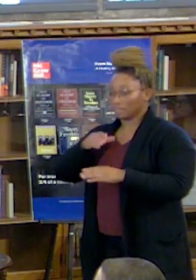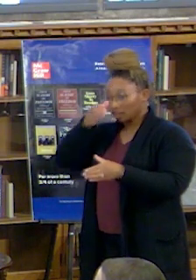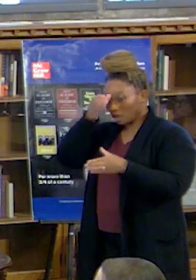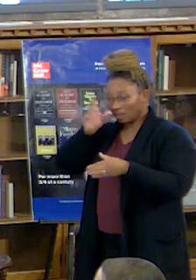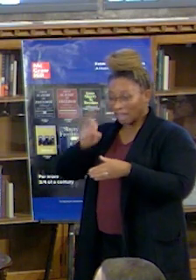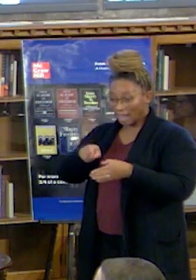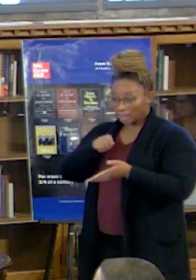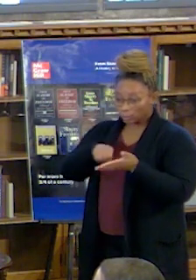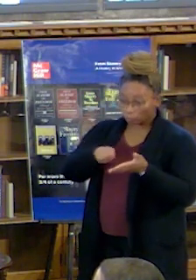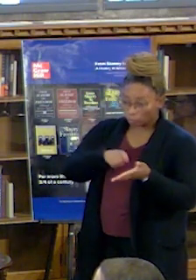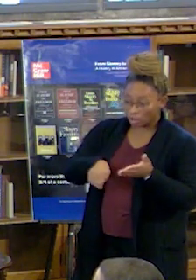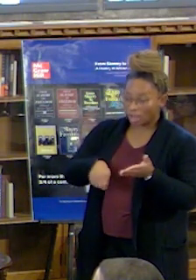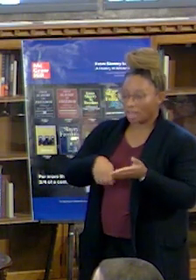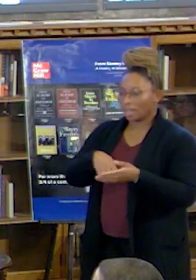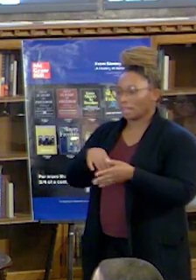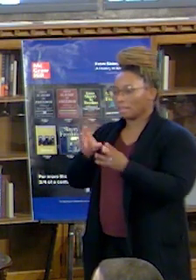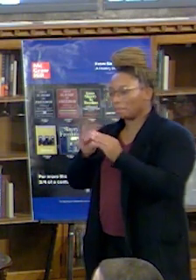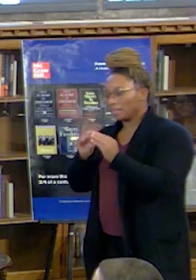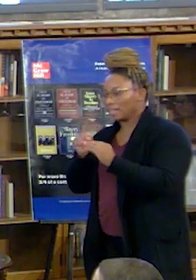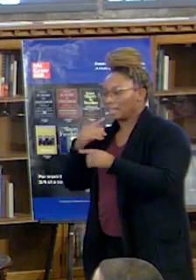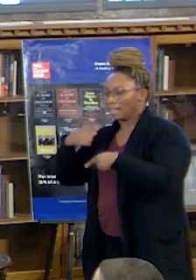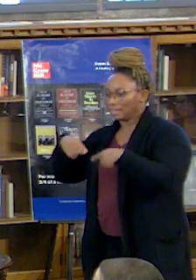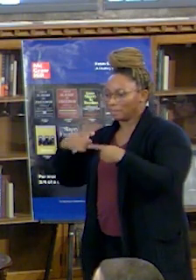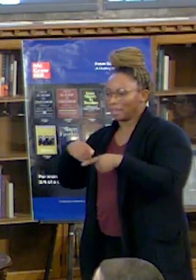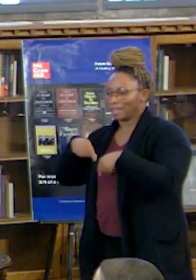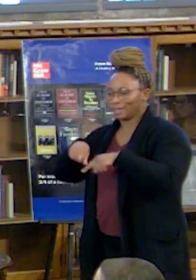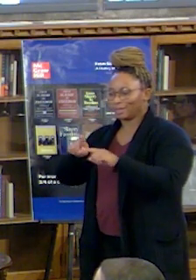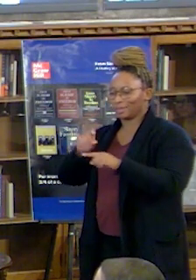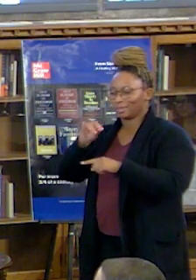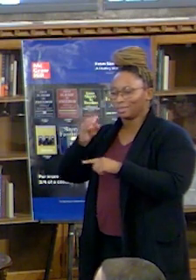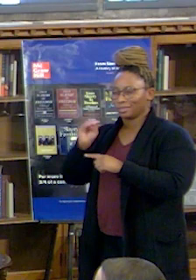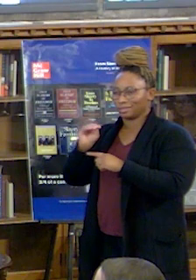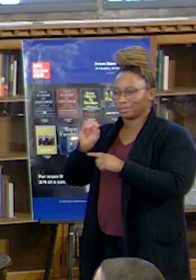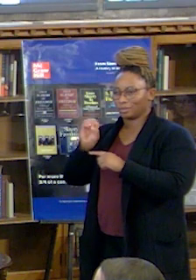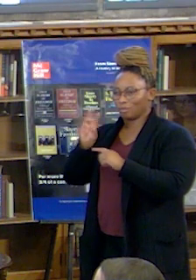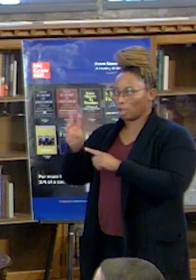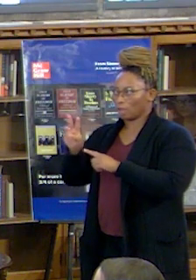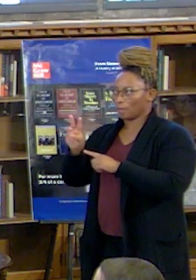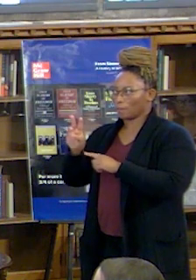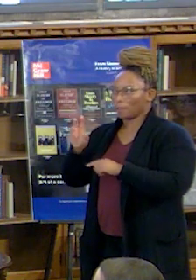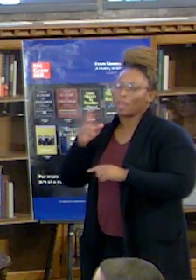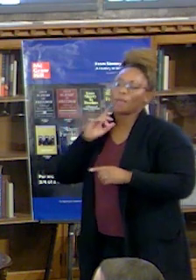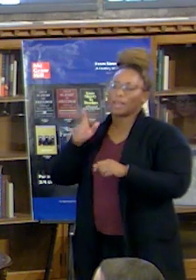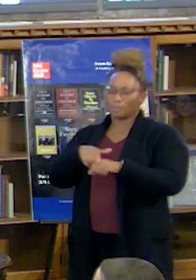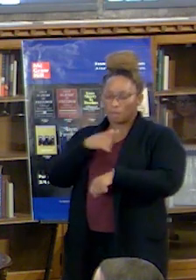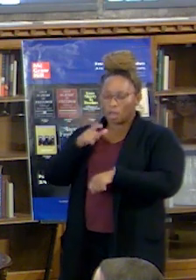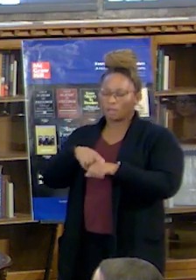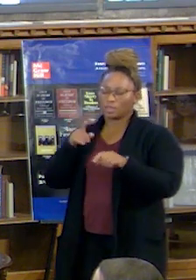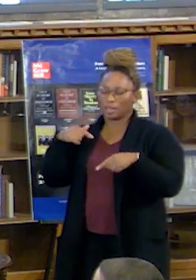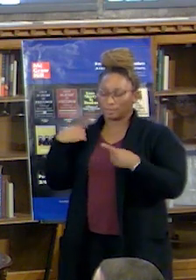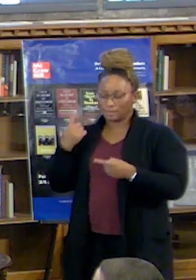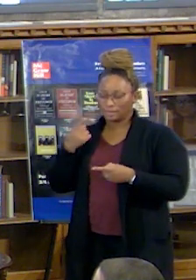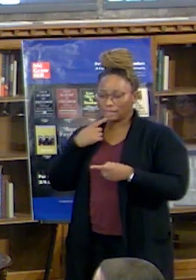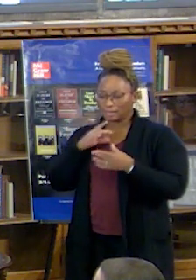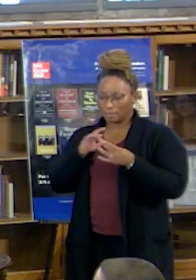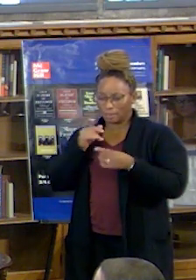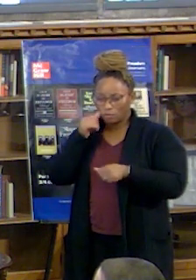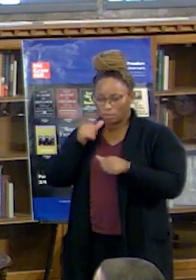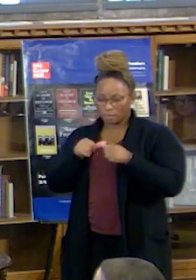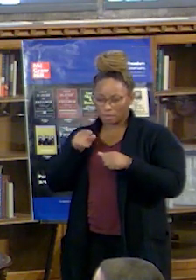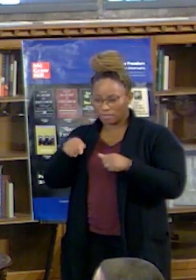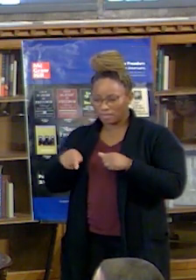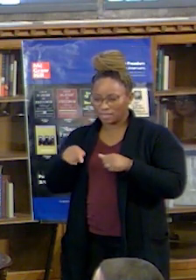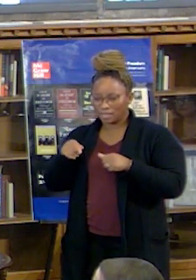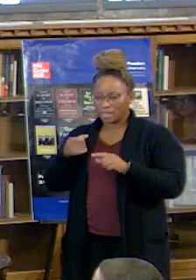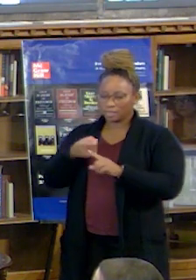and meet and debate in the context of Jim CR okay it's been a long time since I said it but if you recall I mentioned that this was